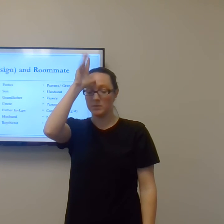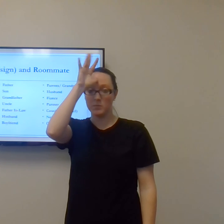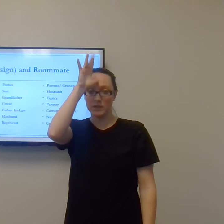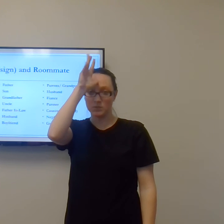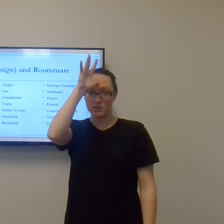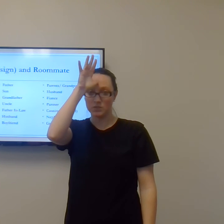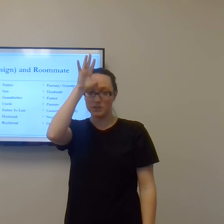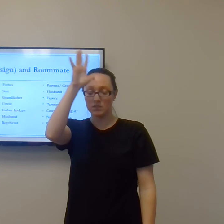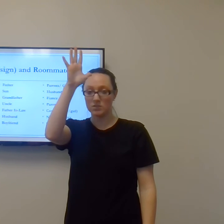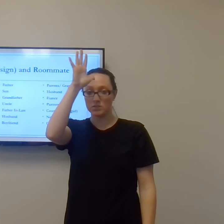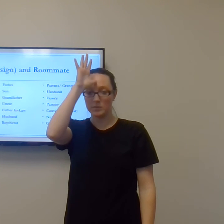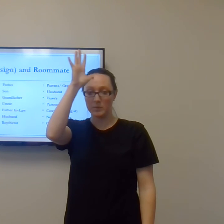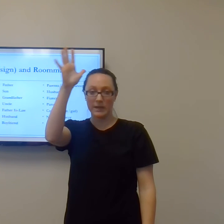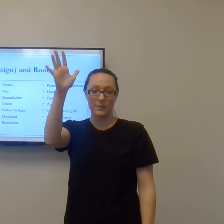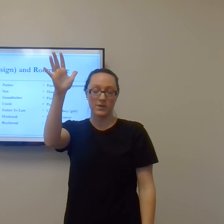people like to wiggle their fingers. Some people tap their head.